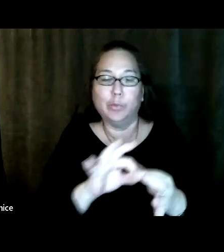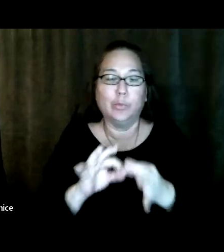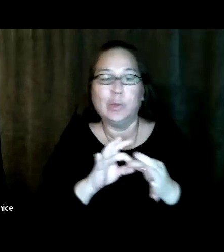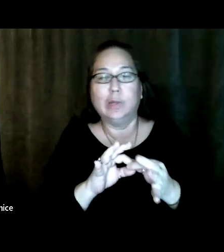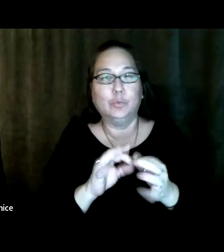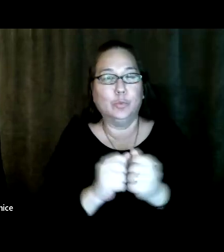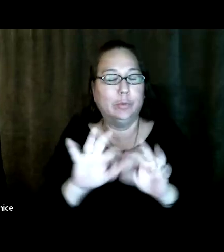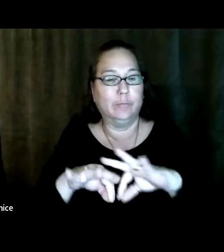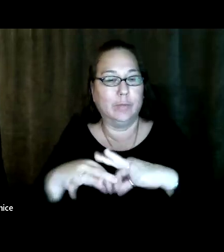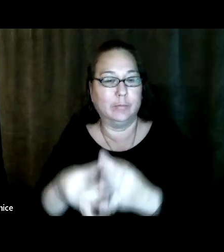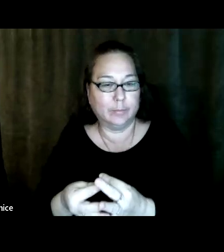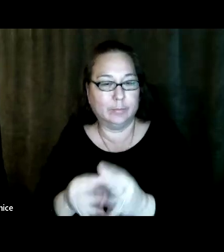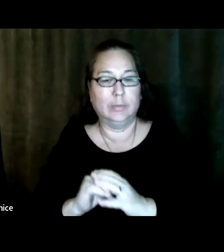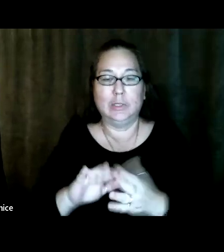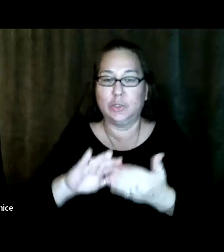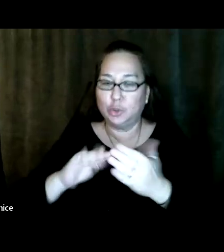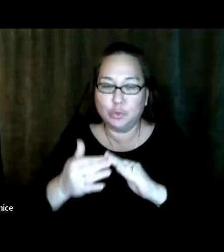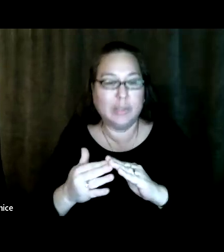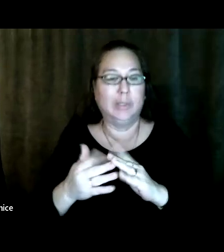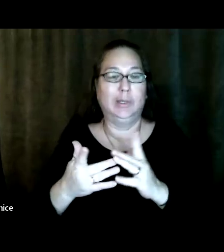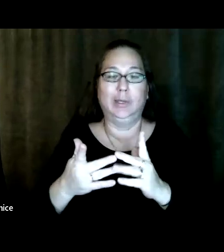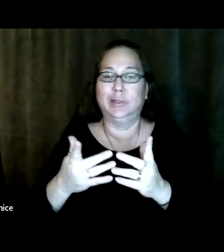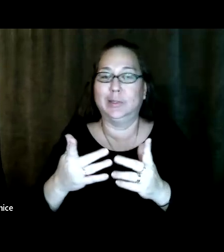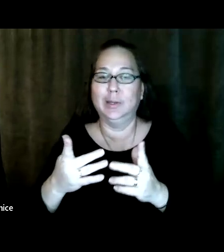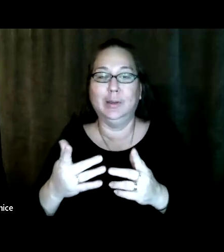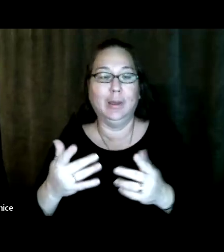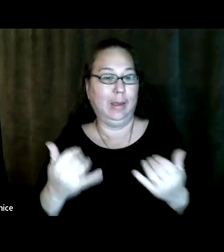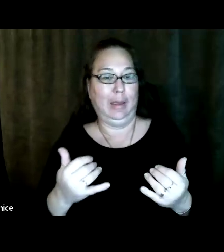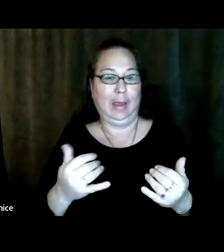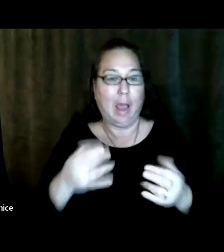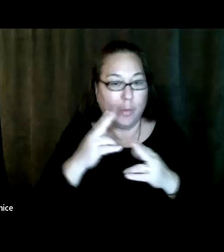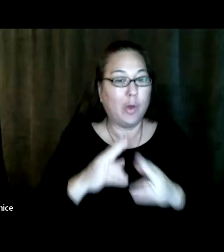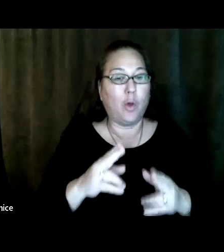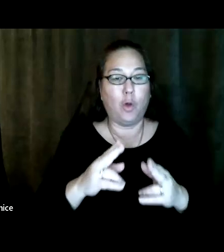ingenuity, brilliance, and raw ability of my students.